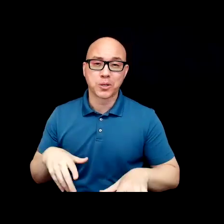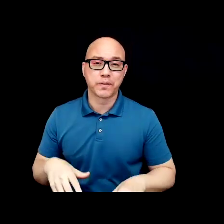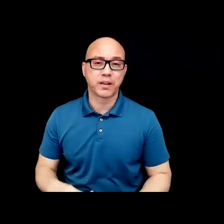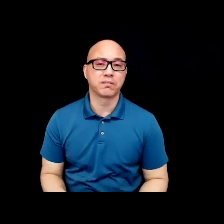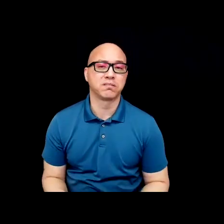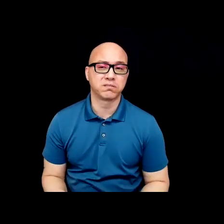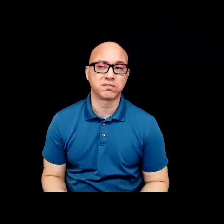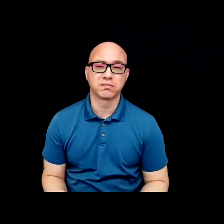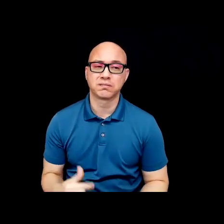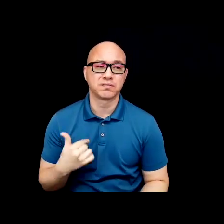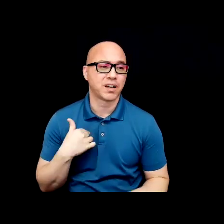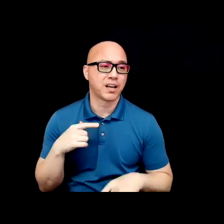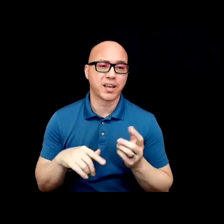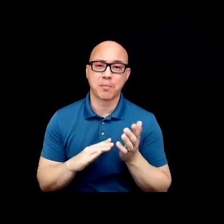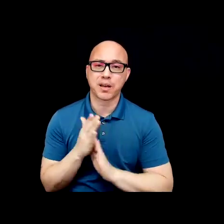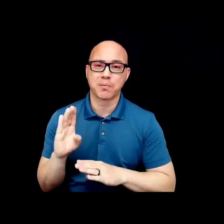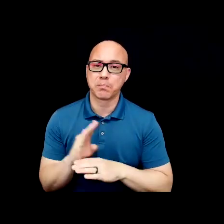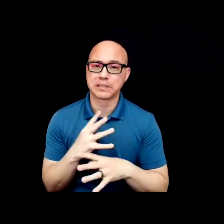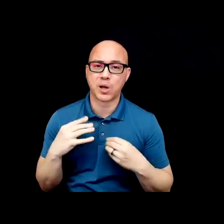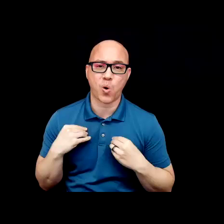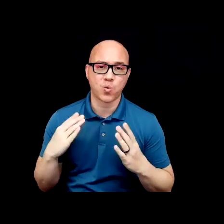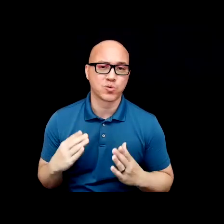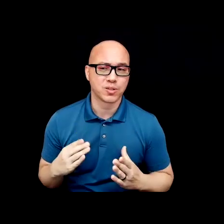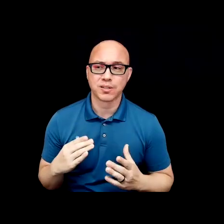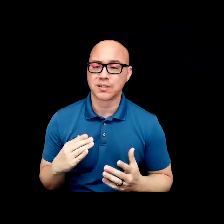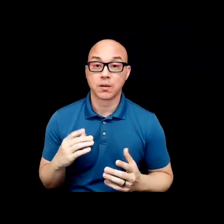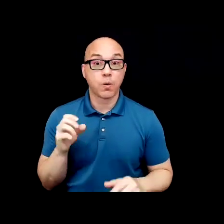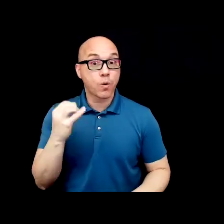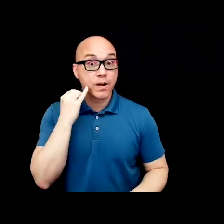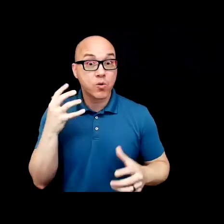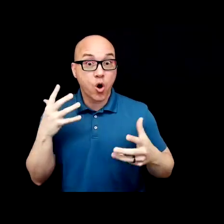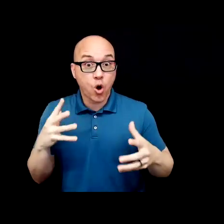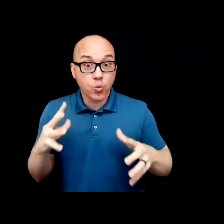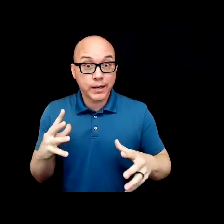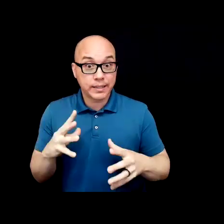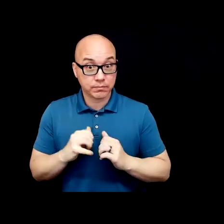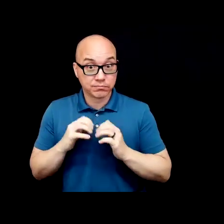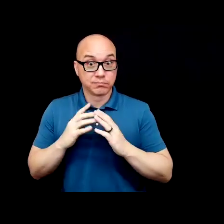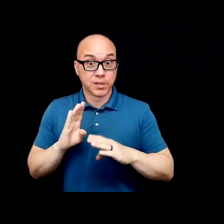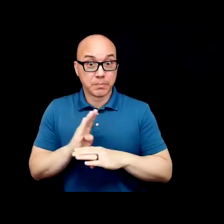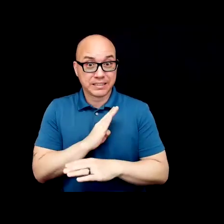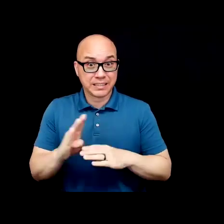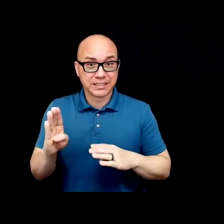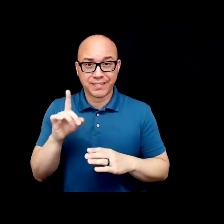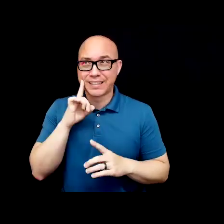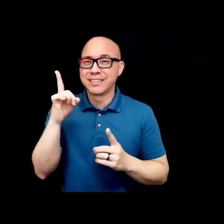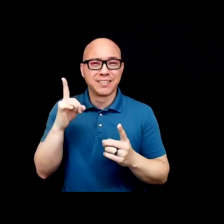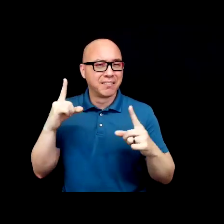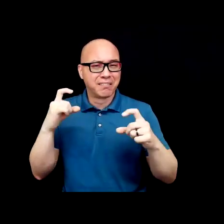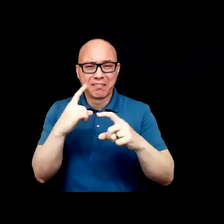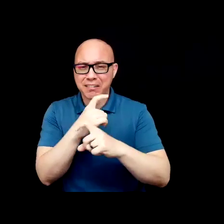of being a business owner, or if you're already in business, just trying to navigate what the heck all of this